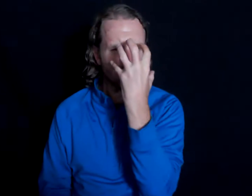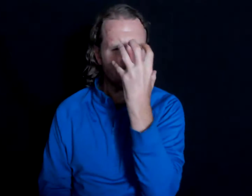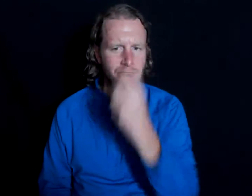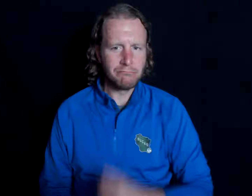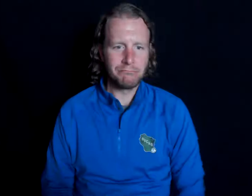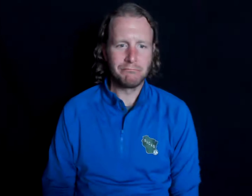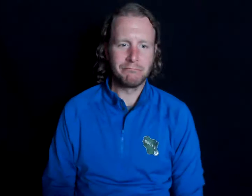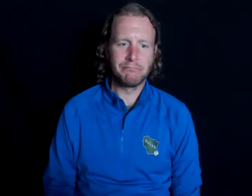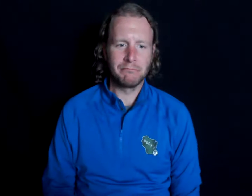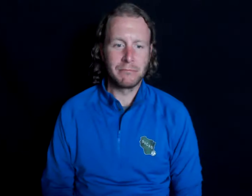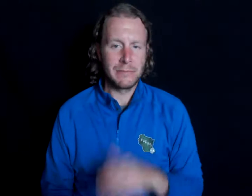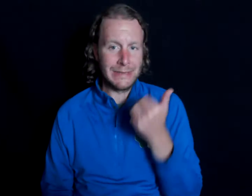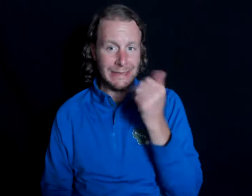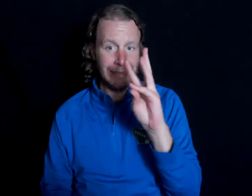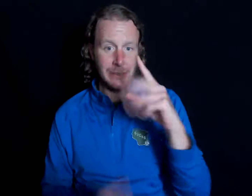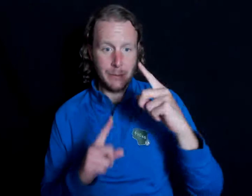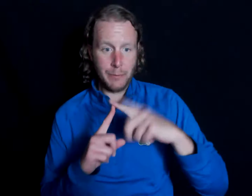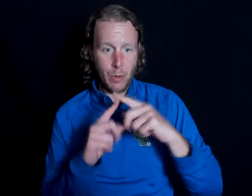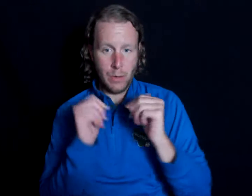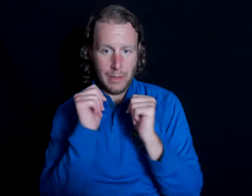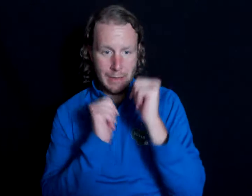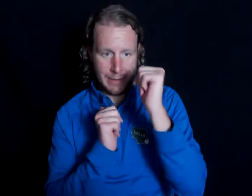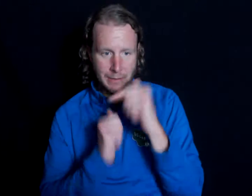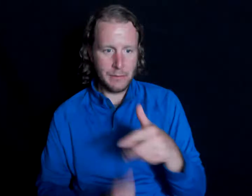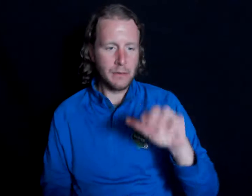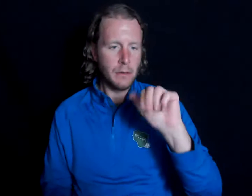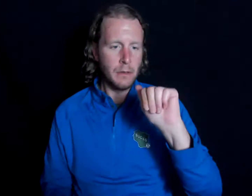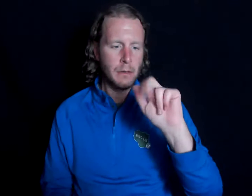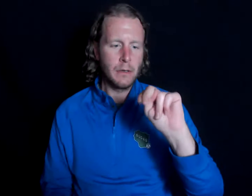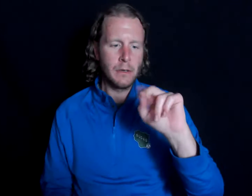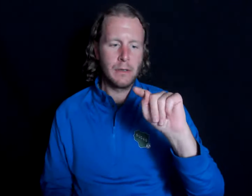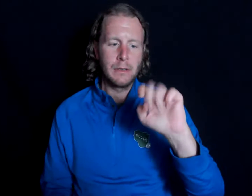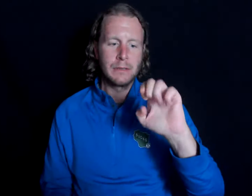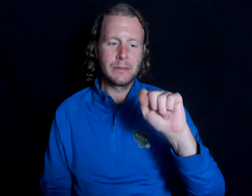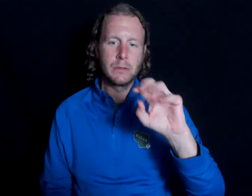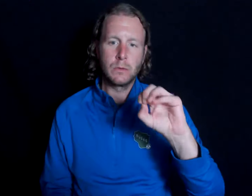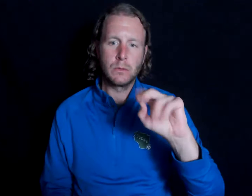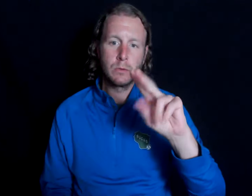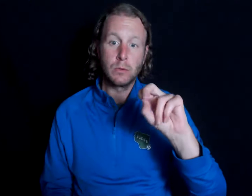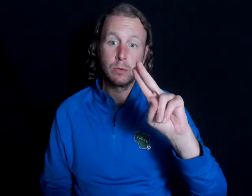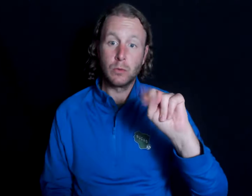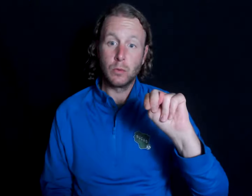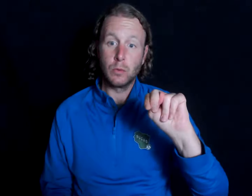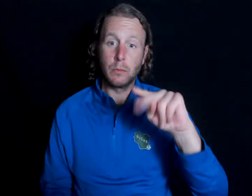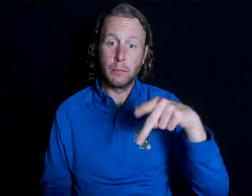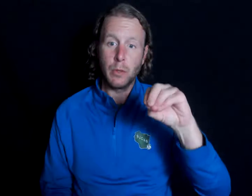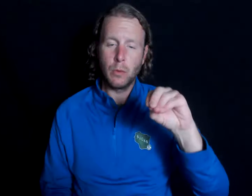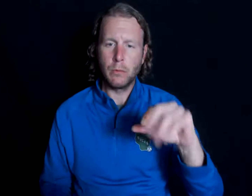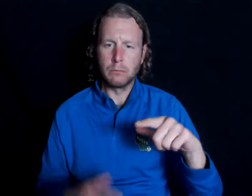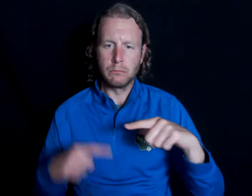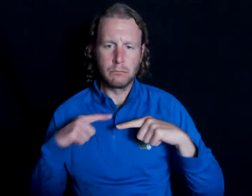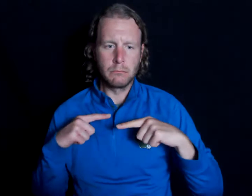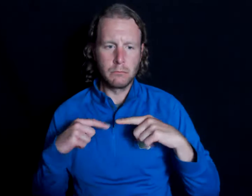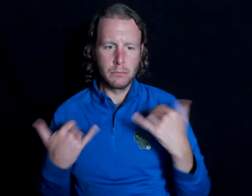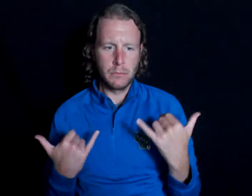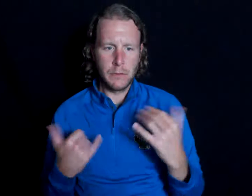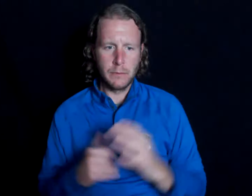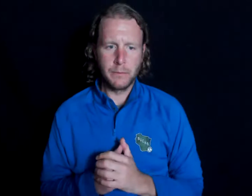16-point lead, and Antetokounmpo will get a breather here. you know what, Mark? I think this guy sets a tone every single day.